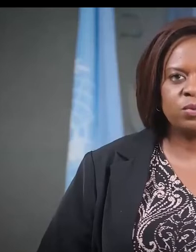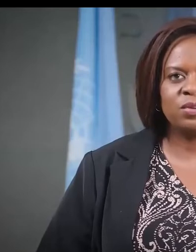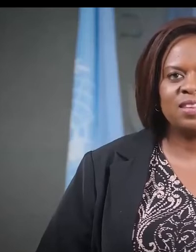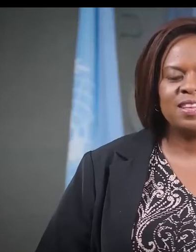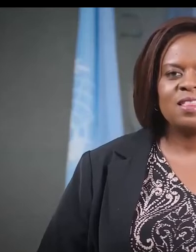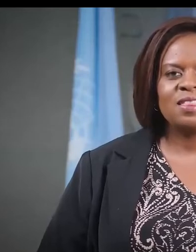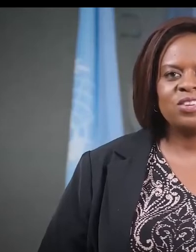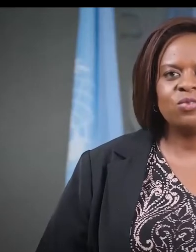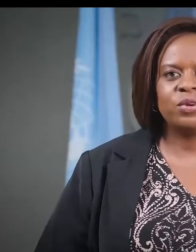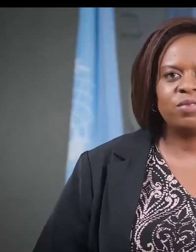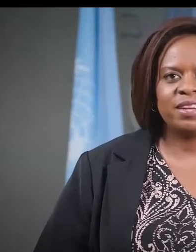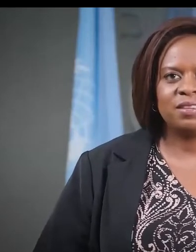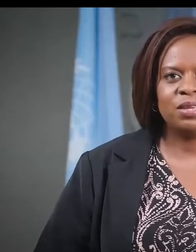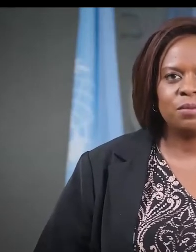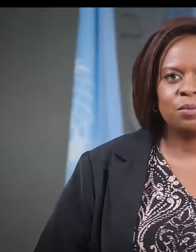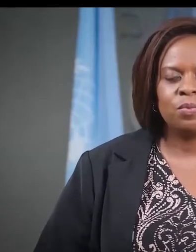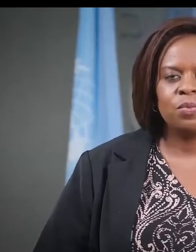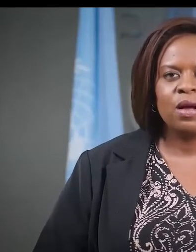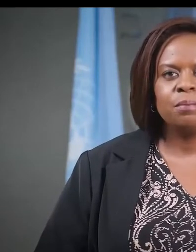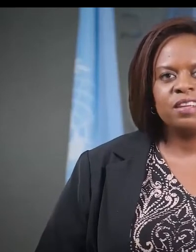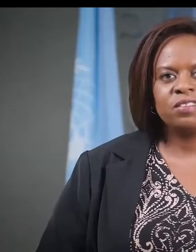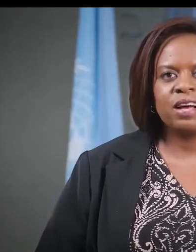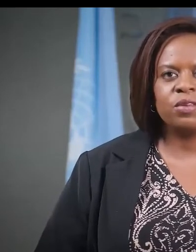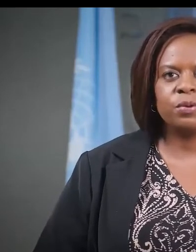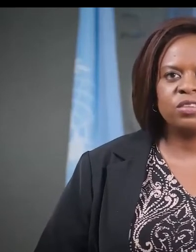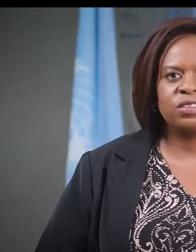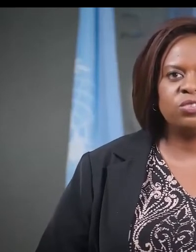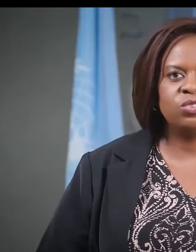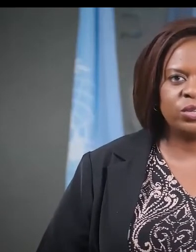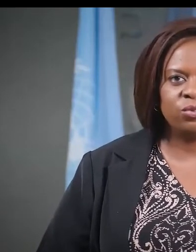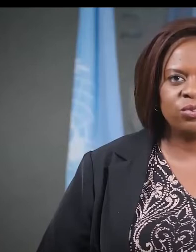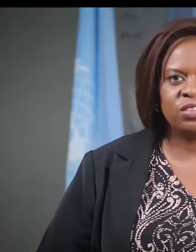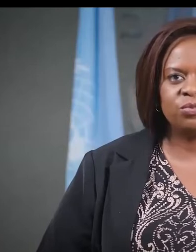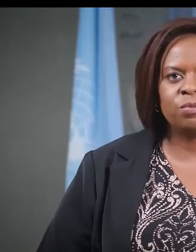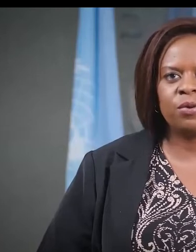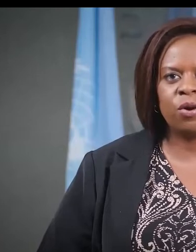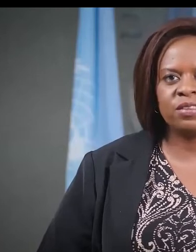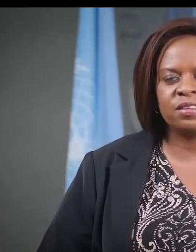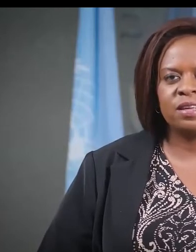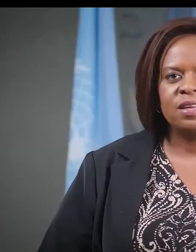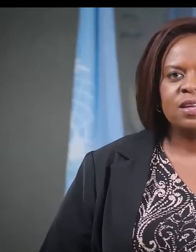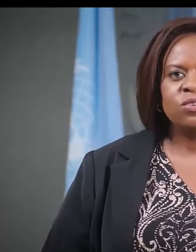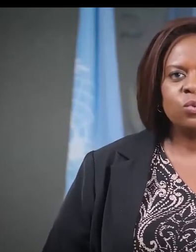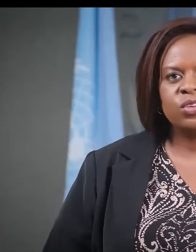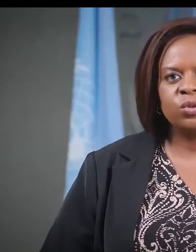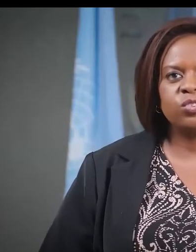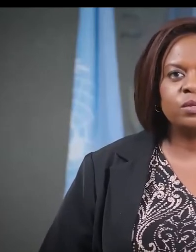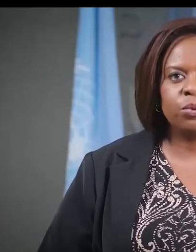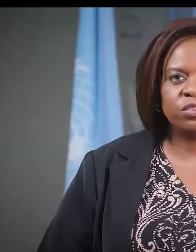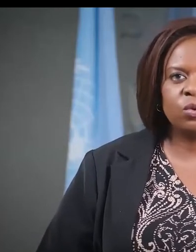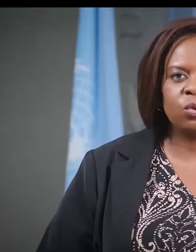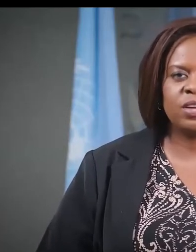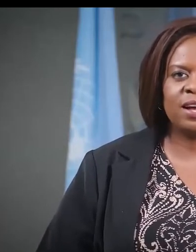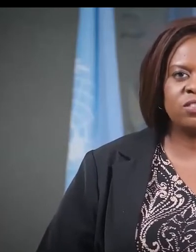event possible. Thank you for inviting me. I'm pleased to have the opportunity to join you virtually from our offices and also to